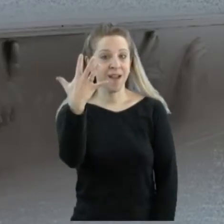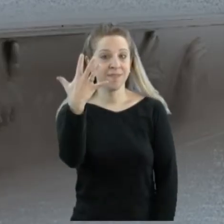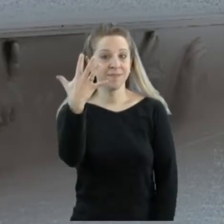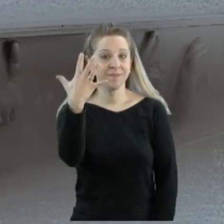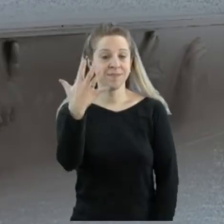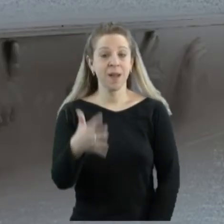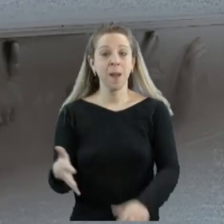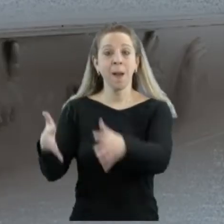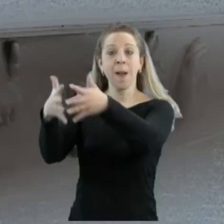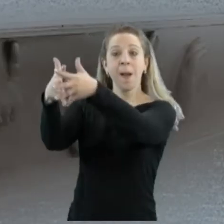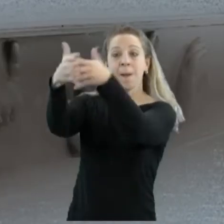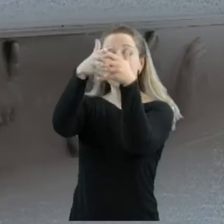Chapter 5.